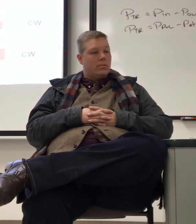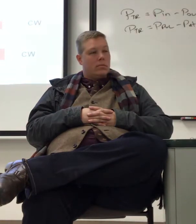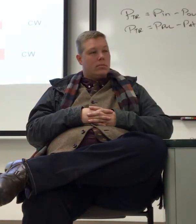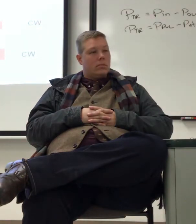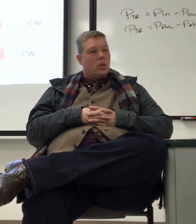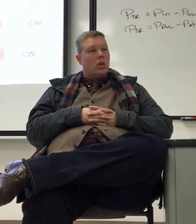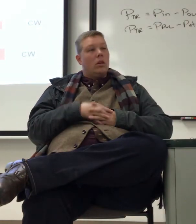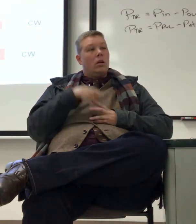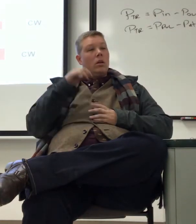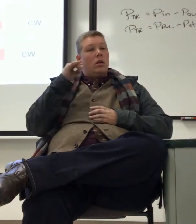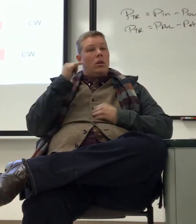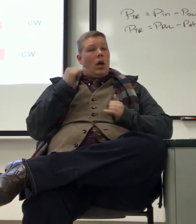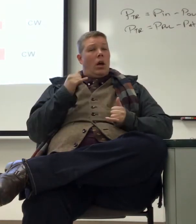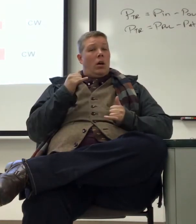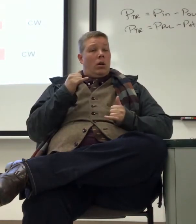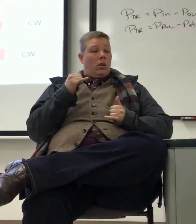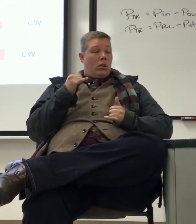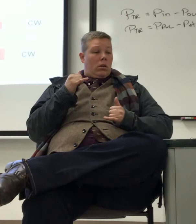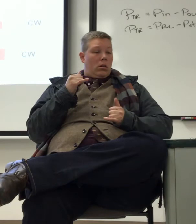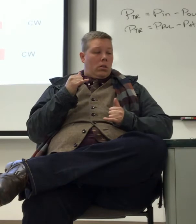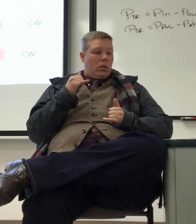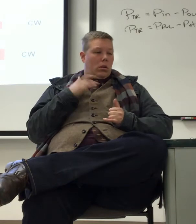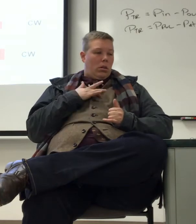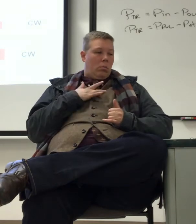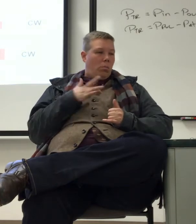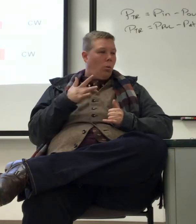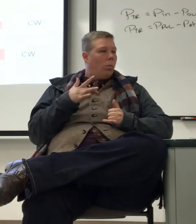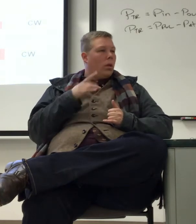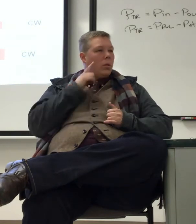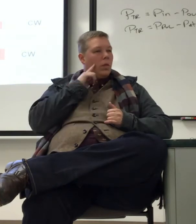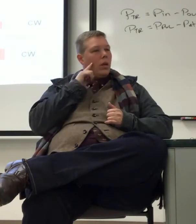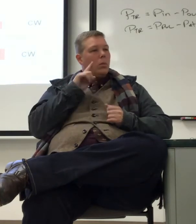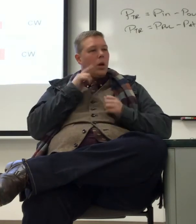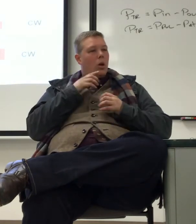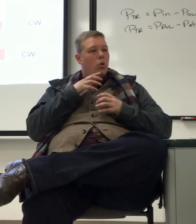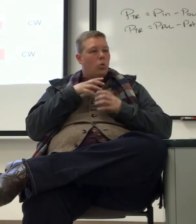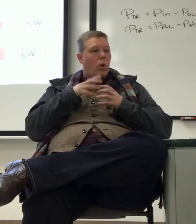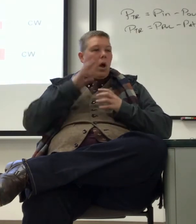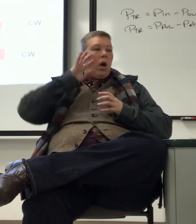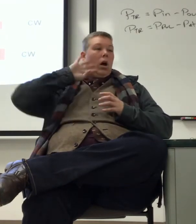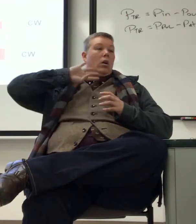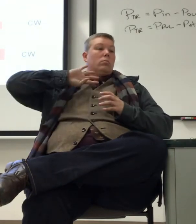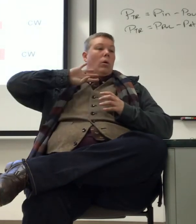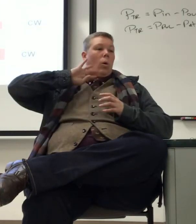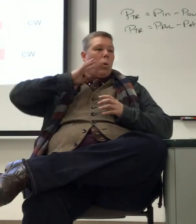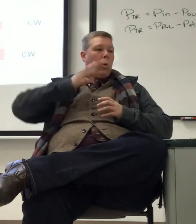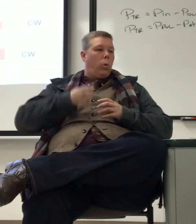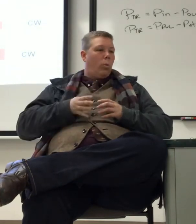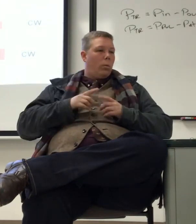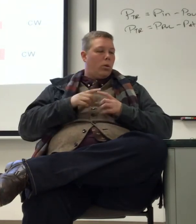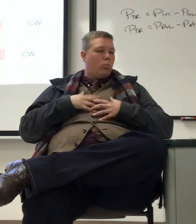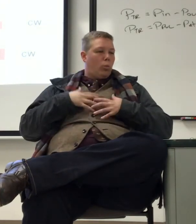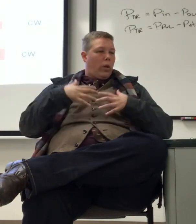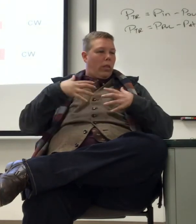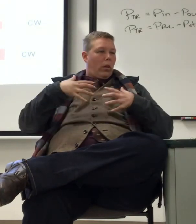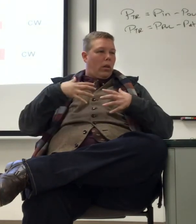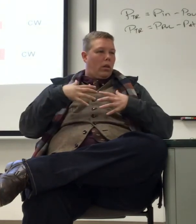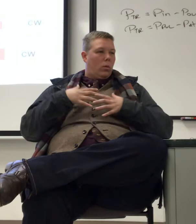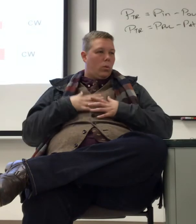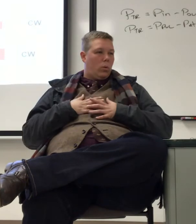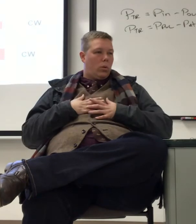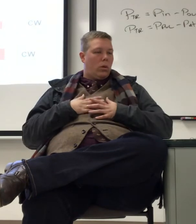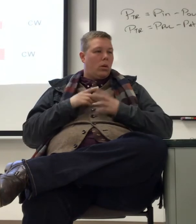Now I have, normally we think of breathing as breathe in, breathe out, 2 parts. Let's consider a third part. Number